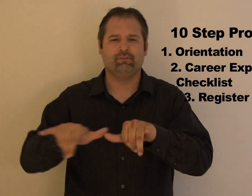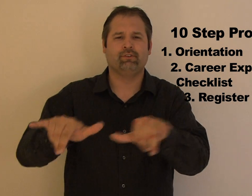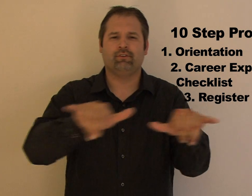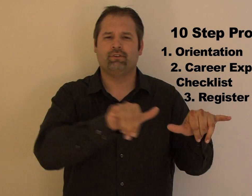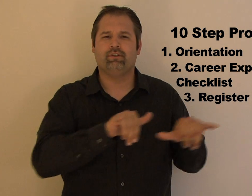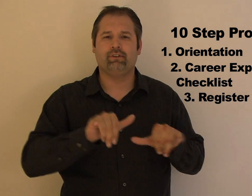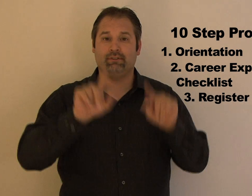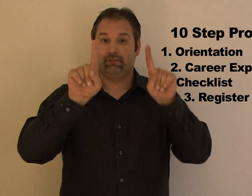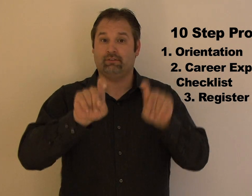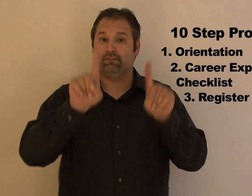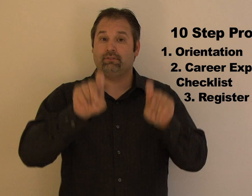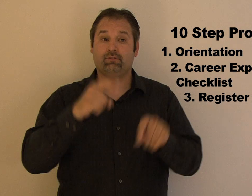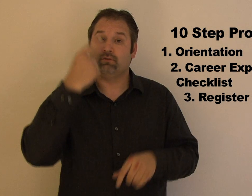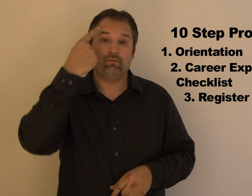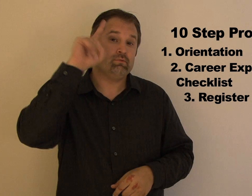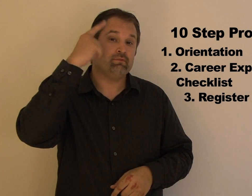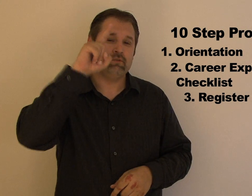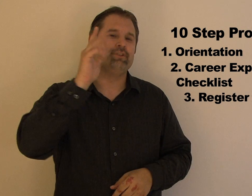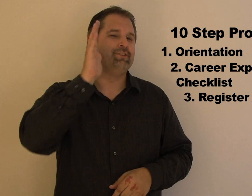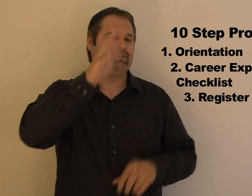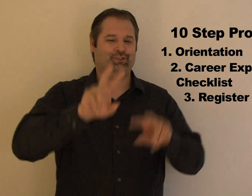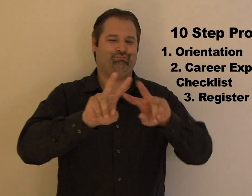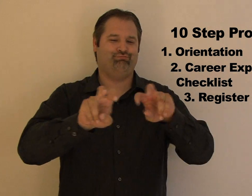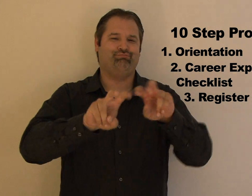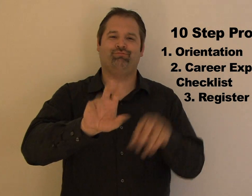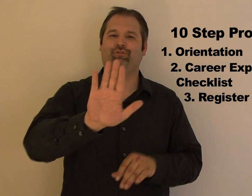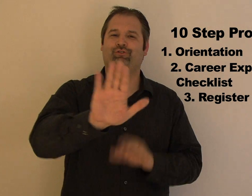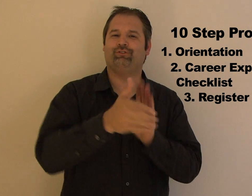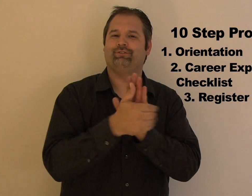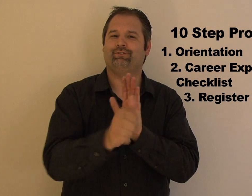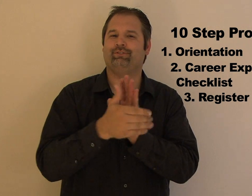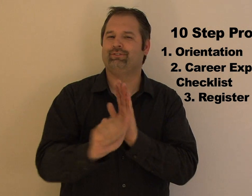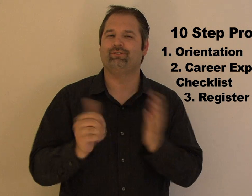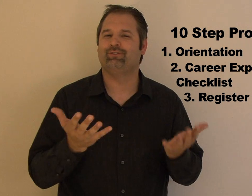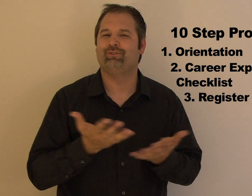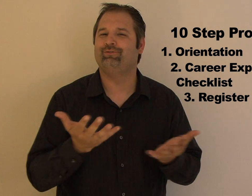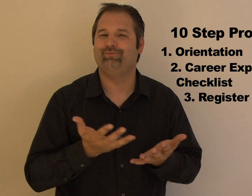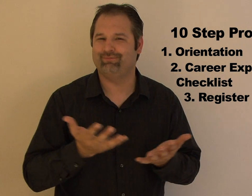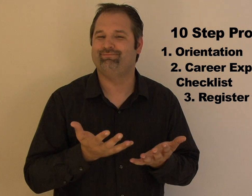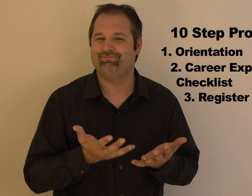Third, sign up and take the standardized test to assess your abilities.